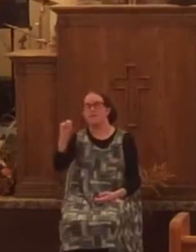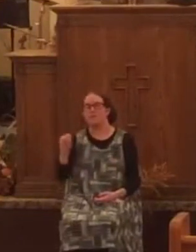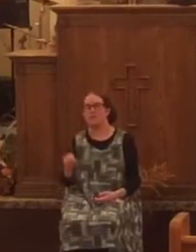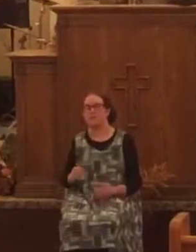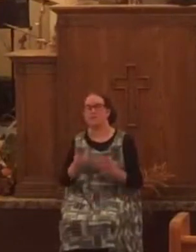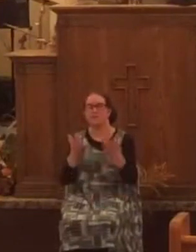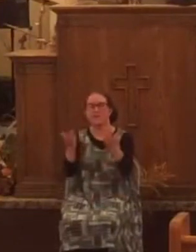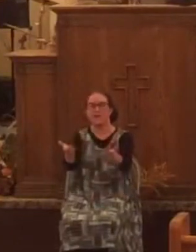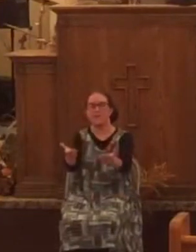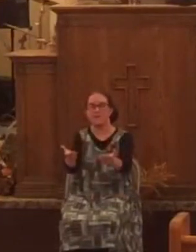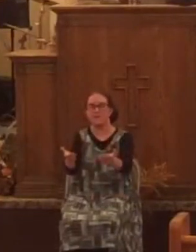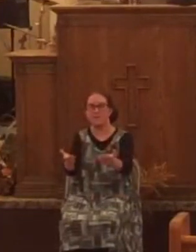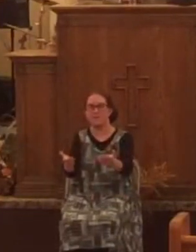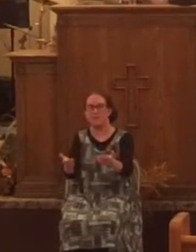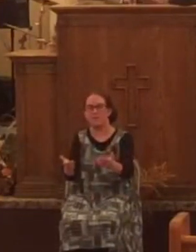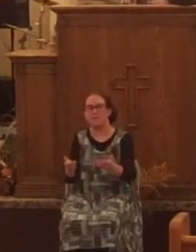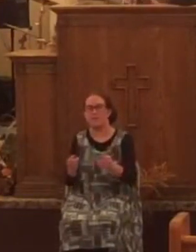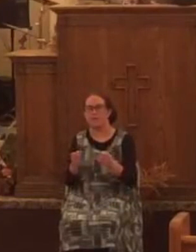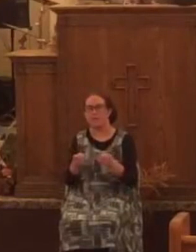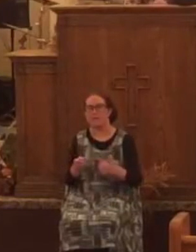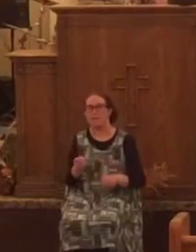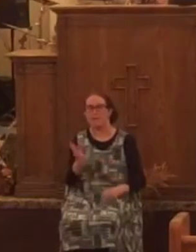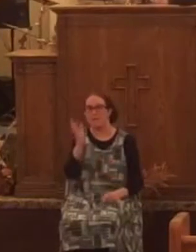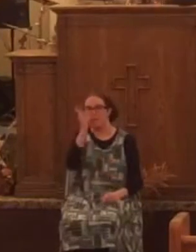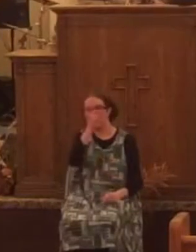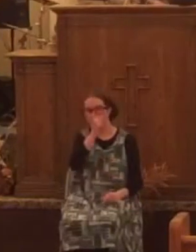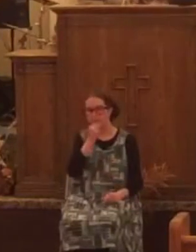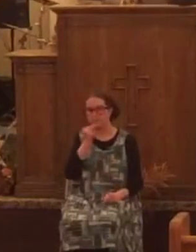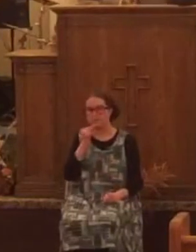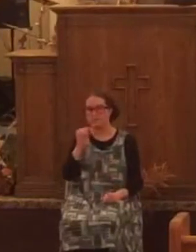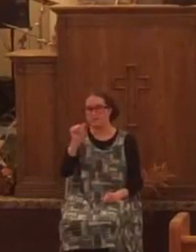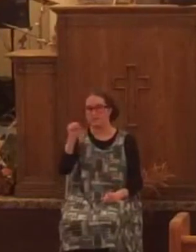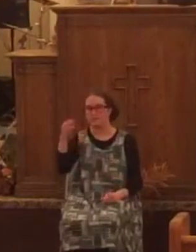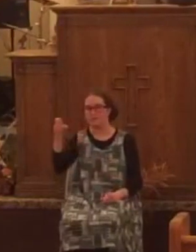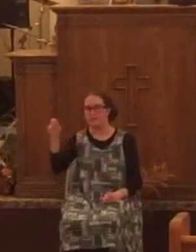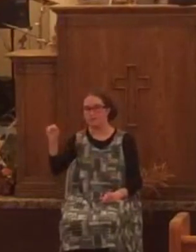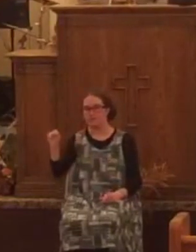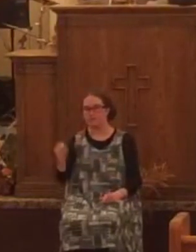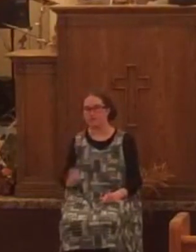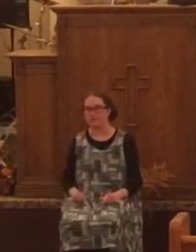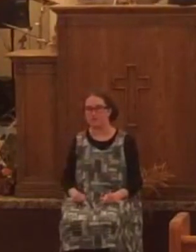To give unto them beauty for ashes. Yes,